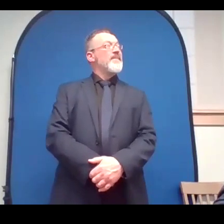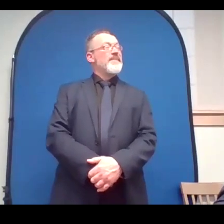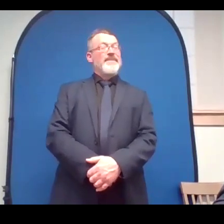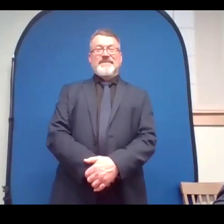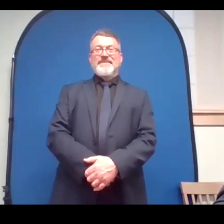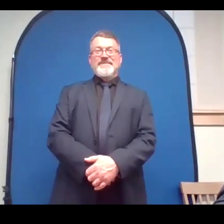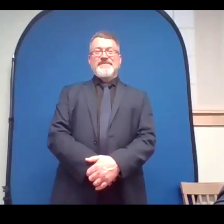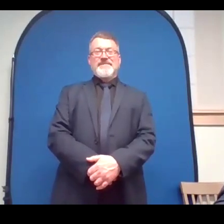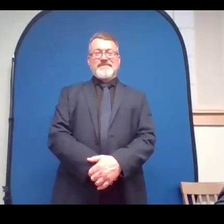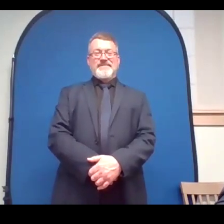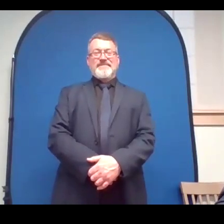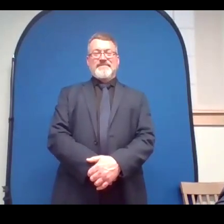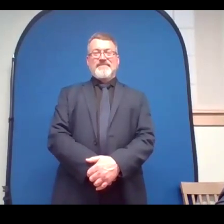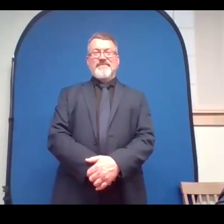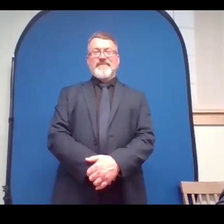We're live.